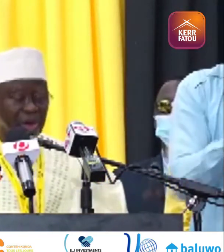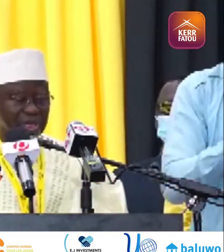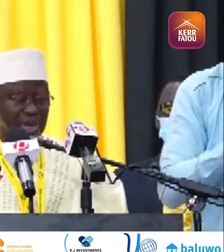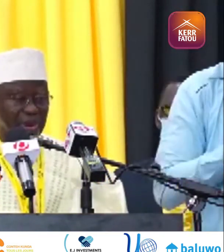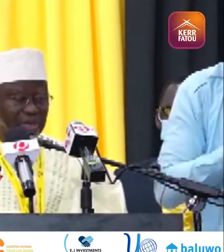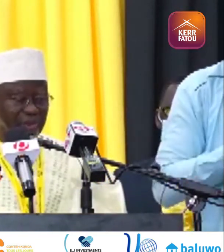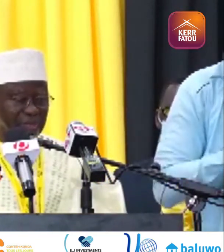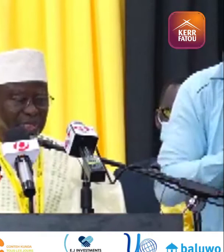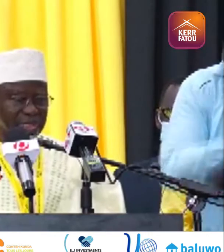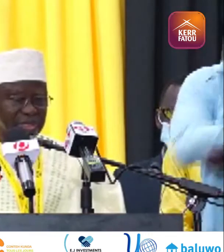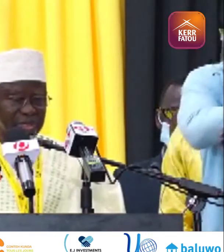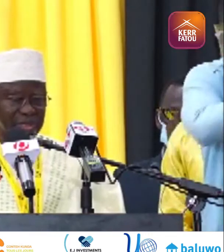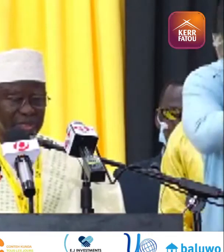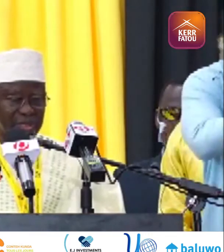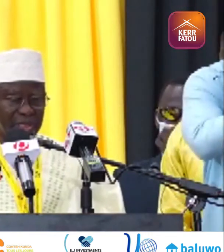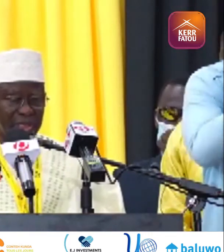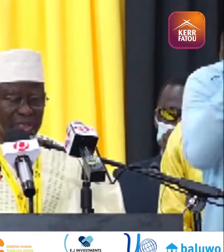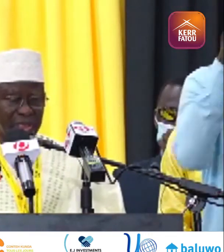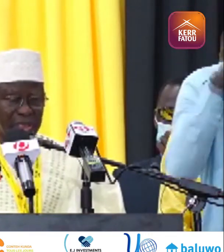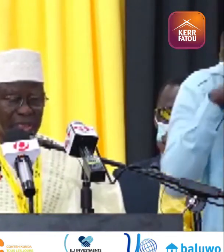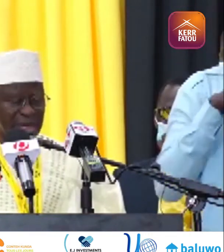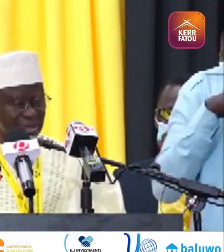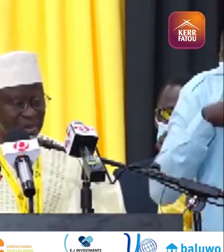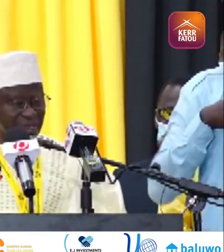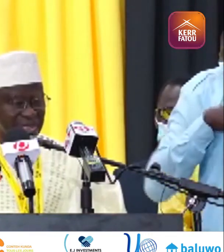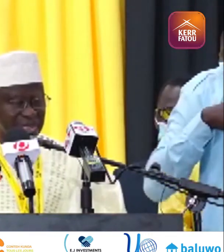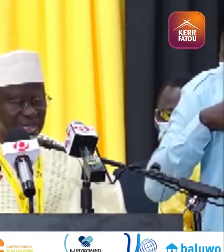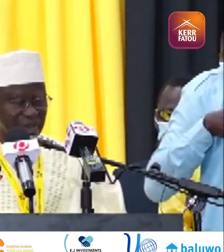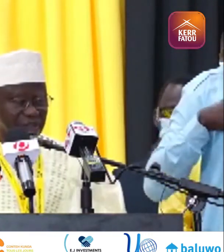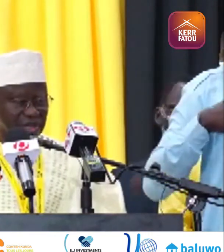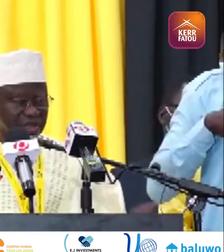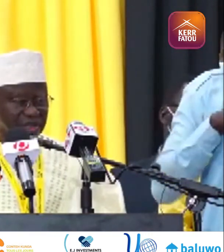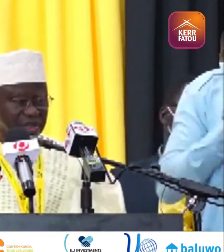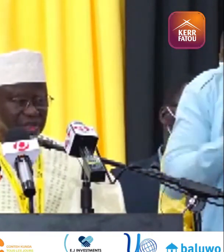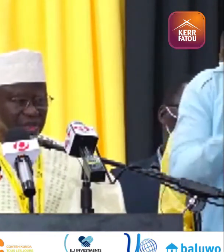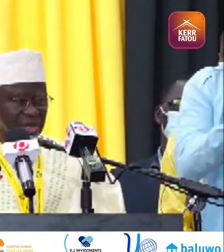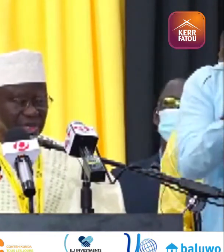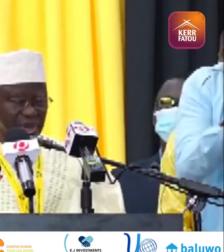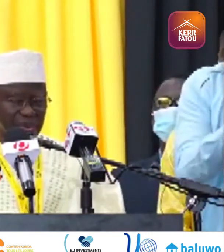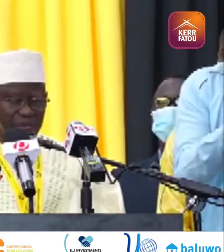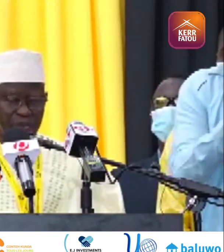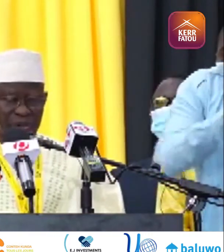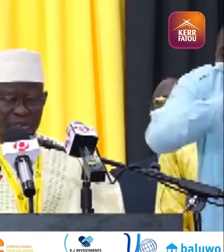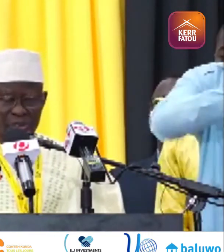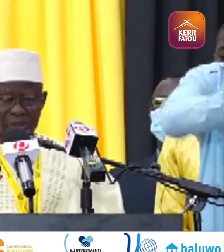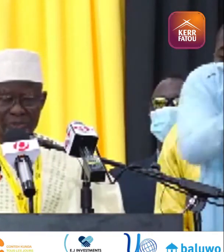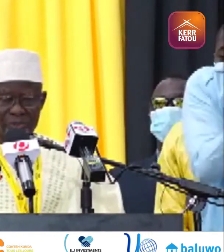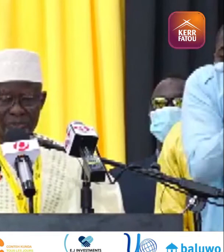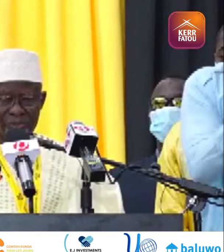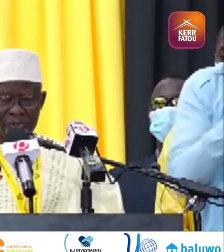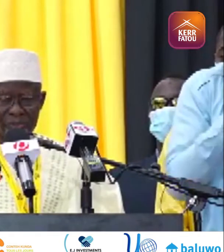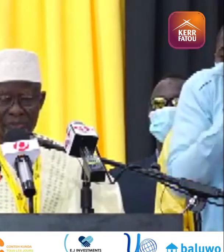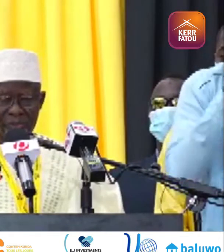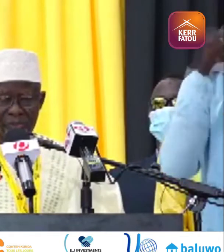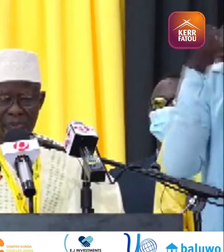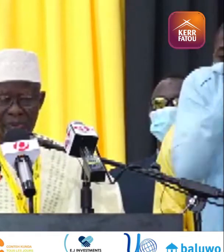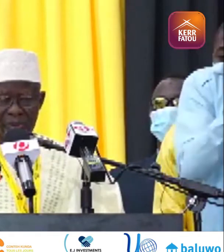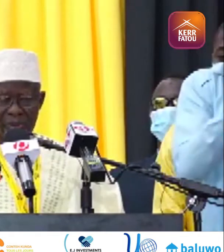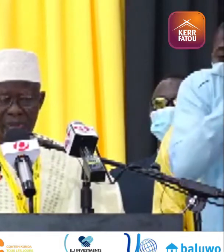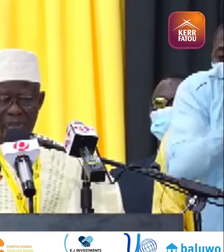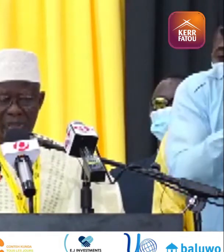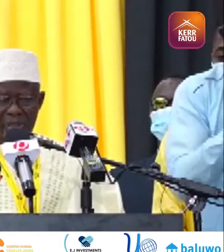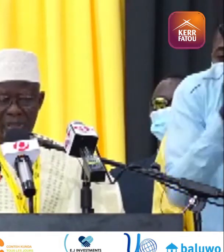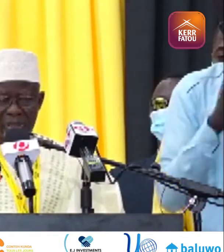which really halted our activities, has some devastating effect on the Gambian population.